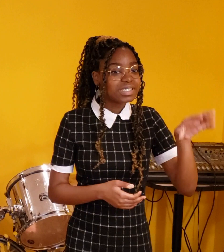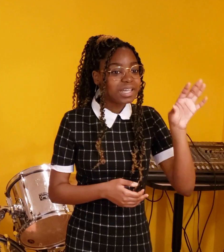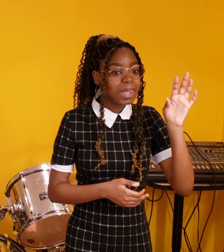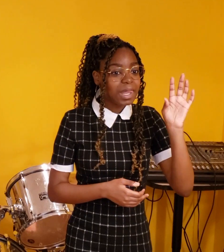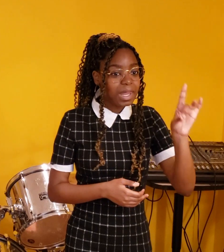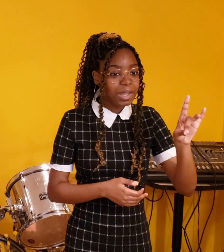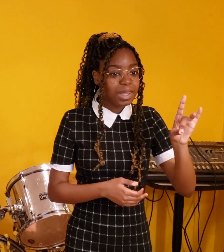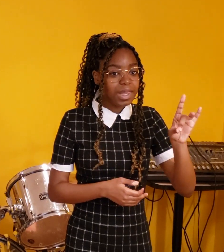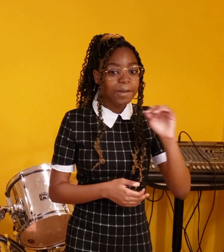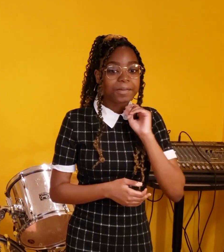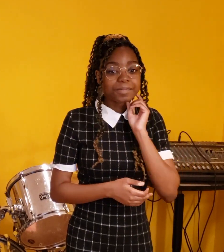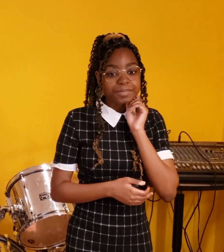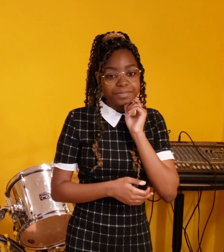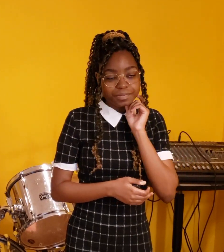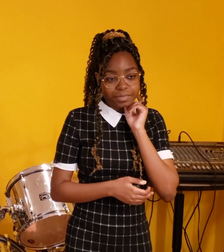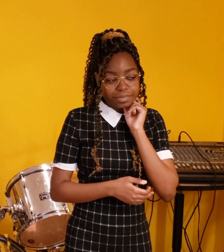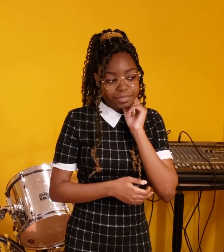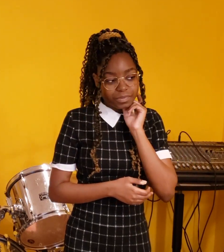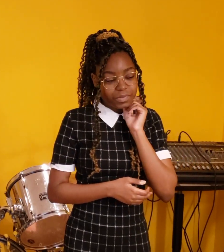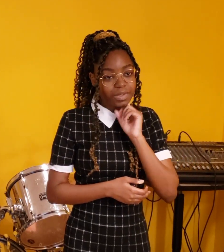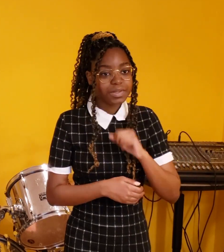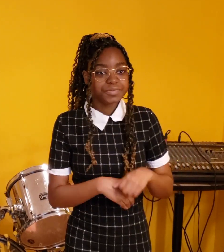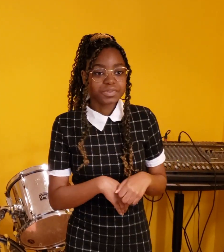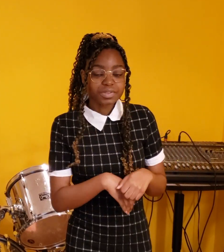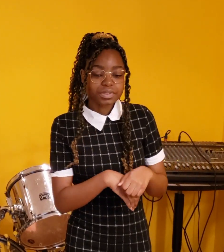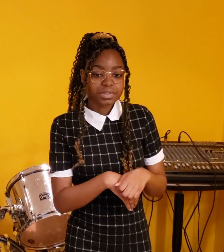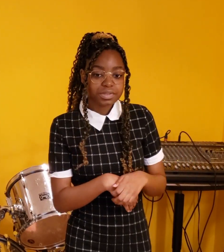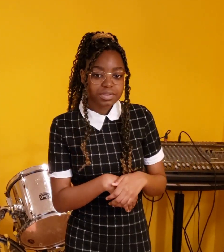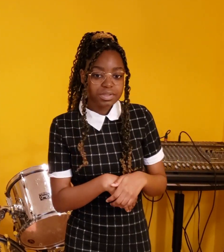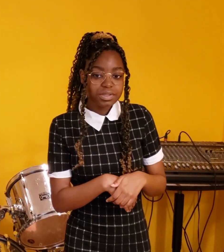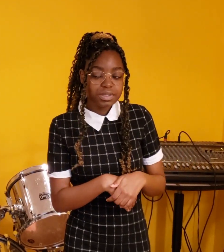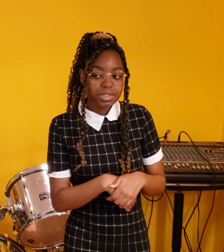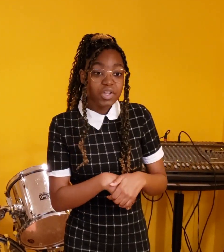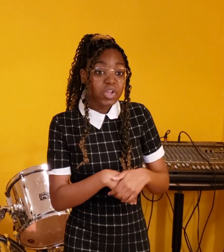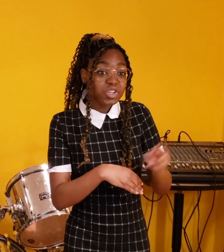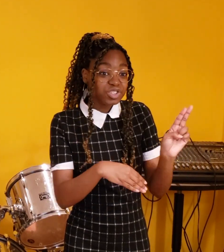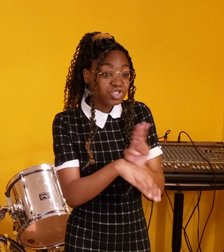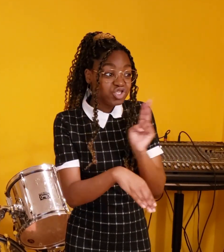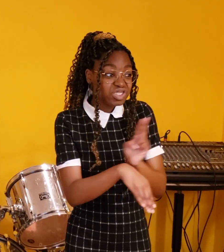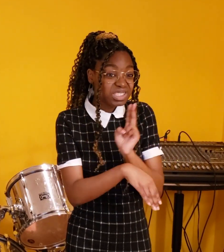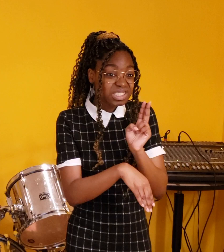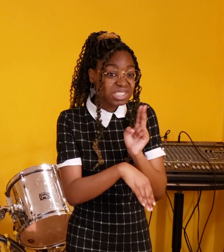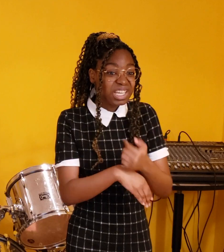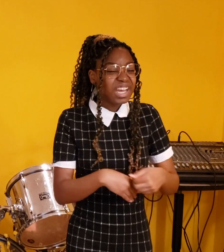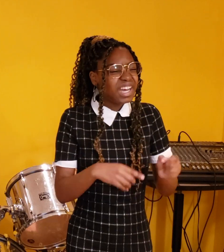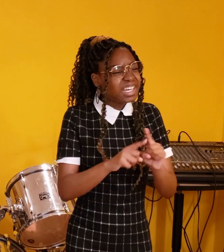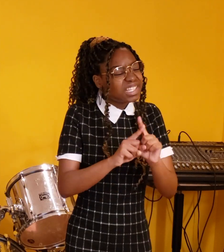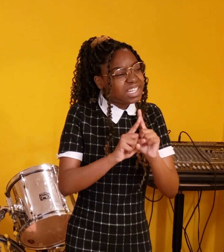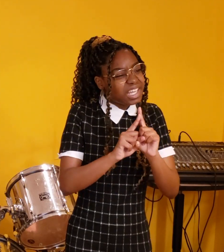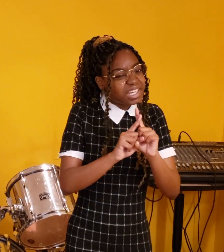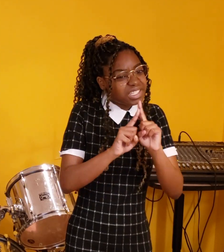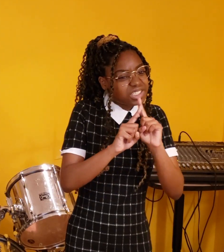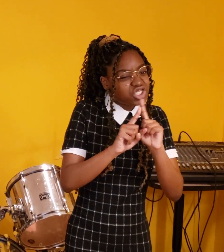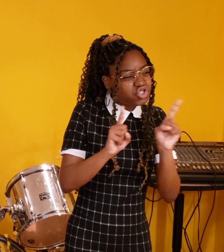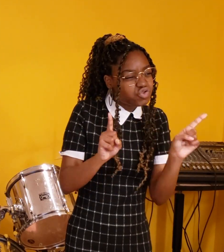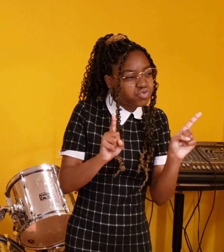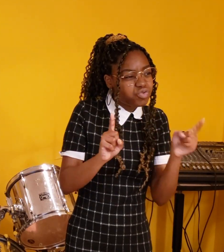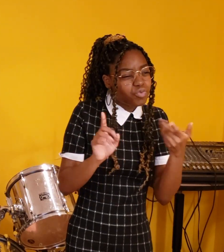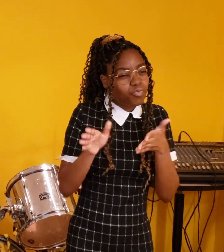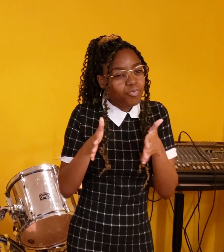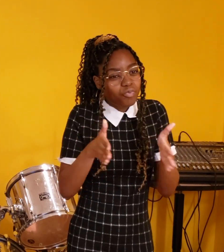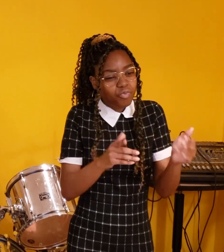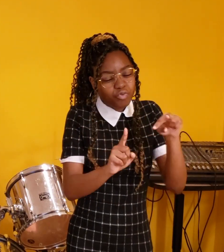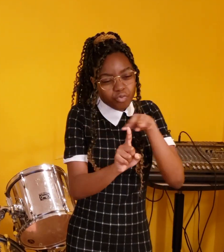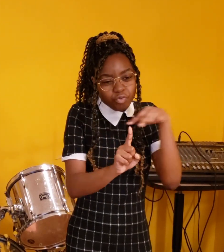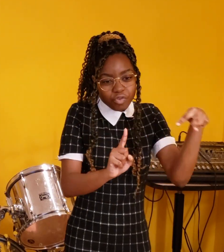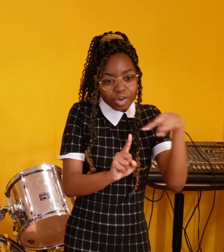uses this phrase, "before the foundation of the world," but it uses it in a manner or in a way that reminds